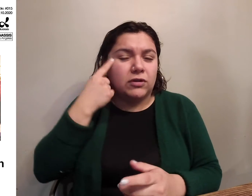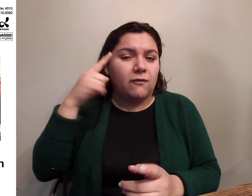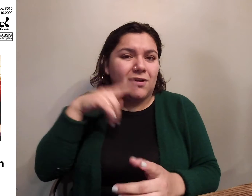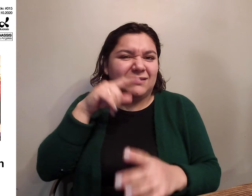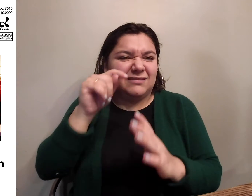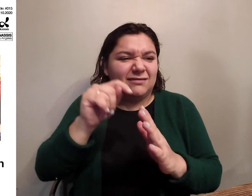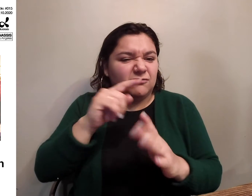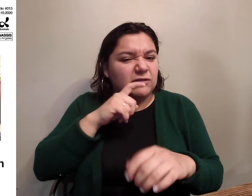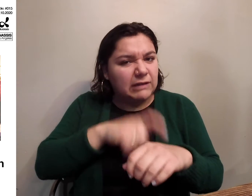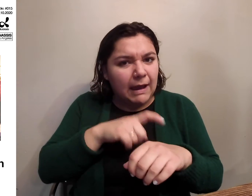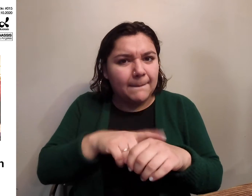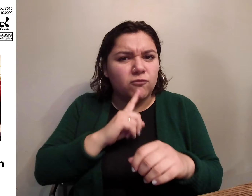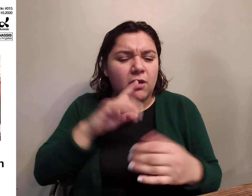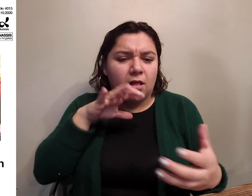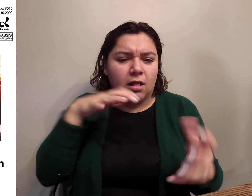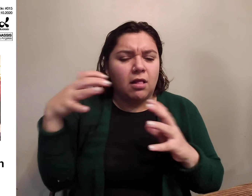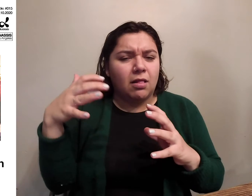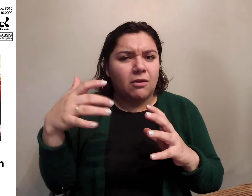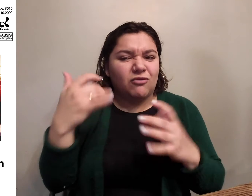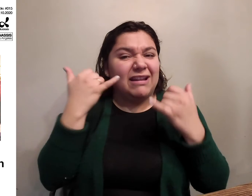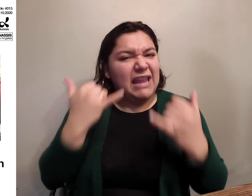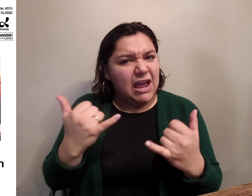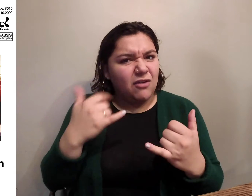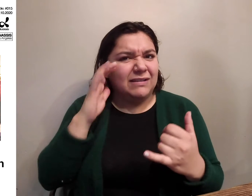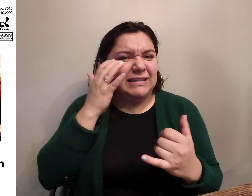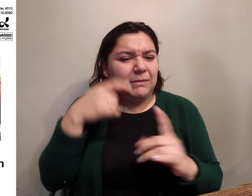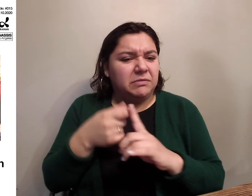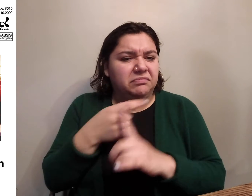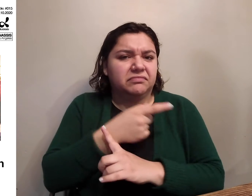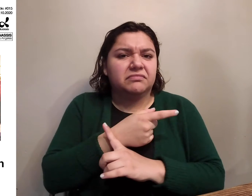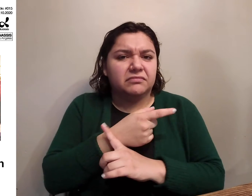distorted. It particularly seems distorted right now.